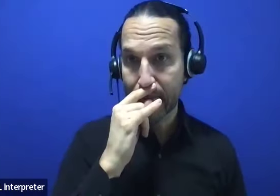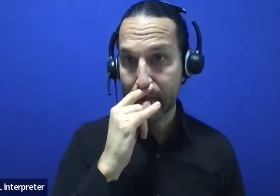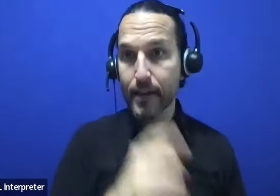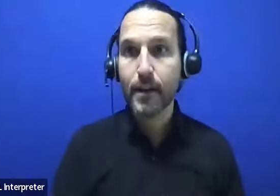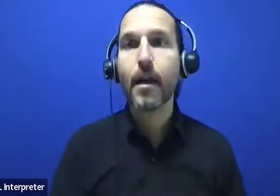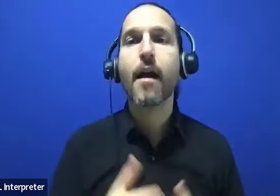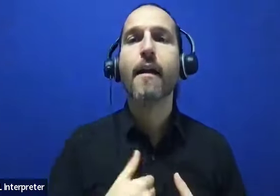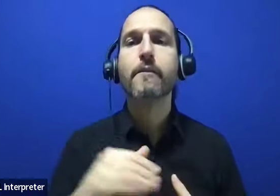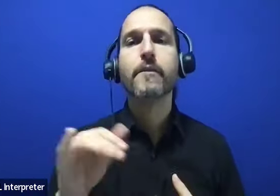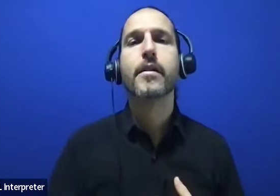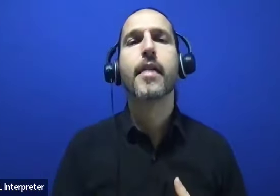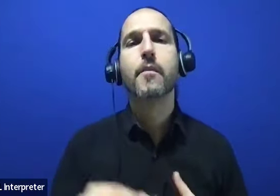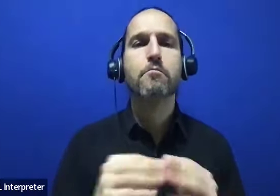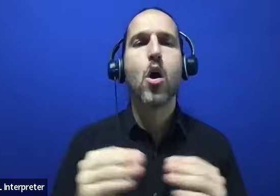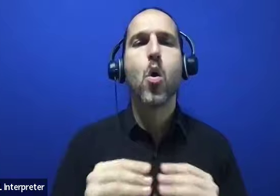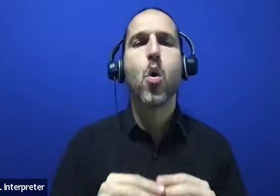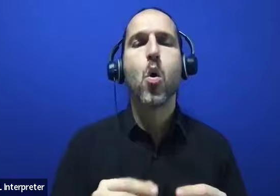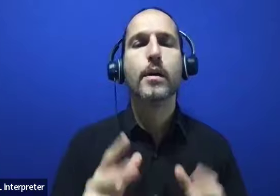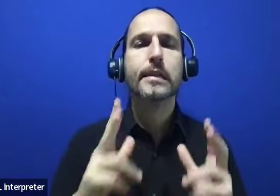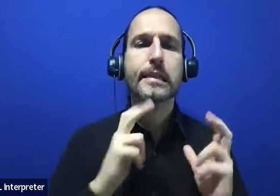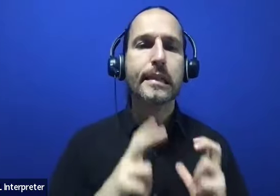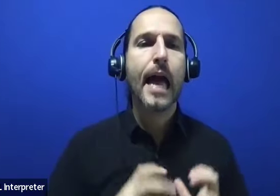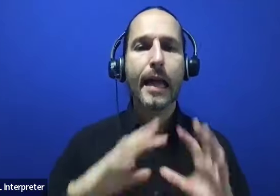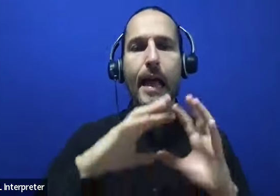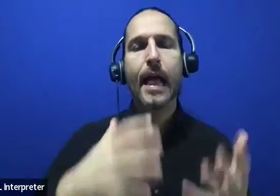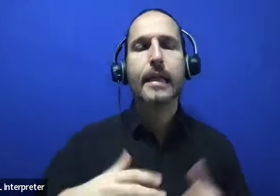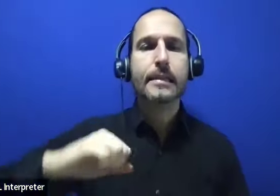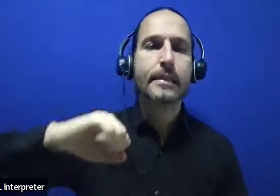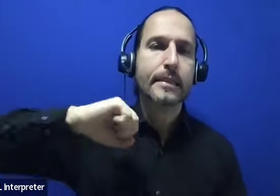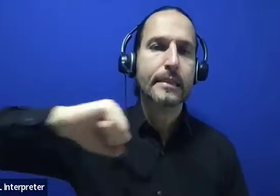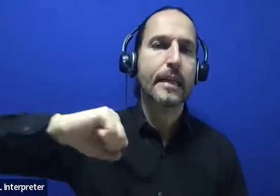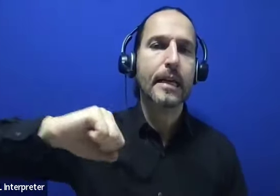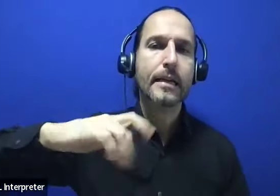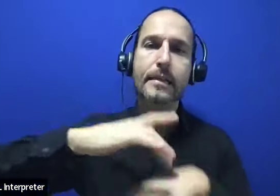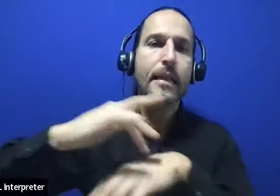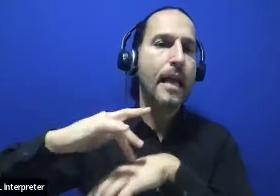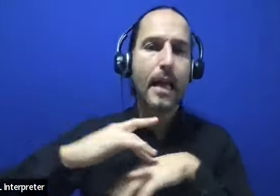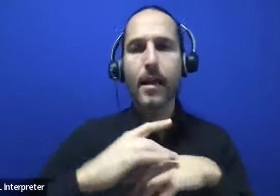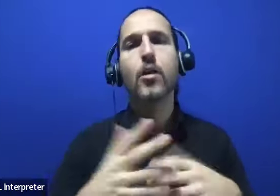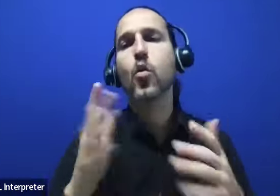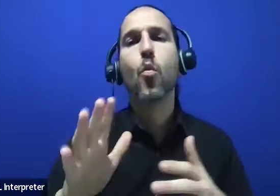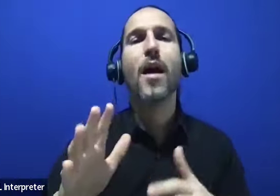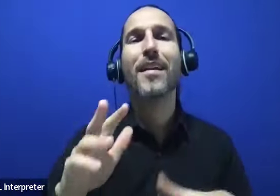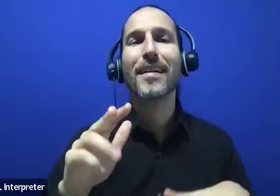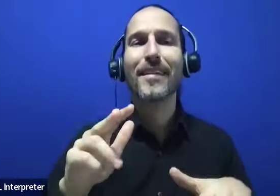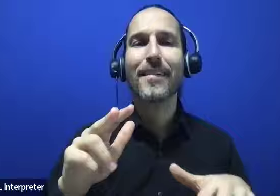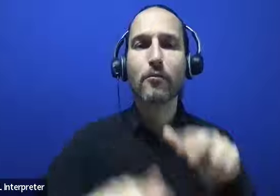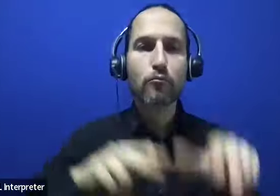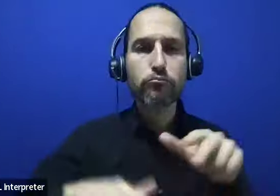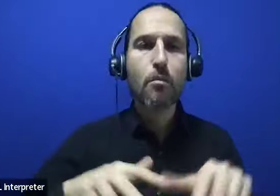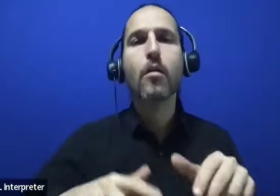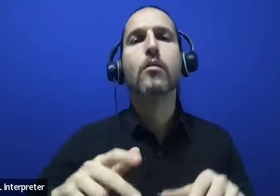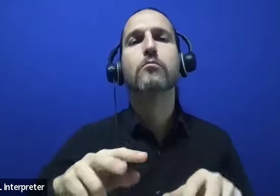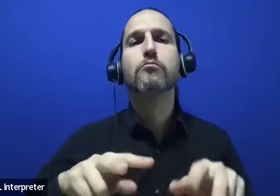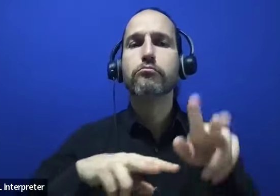has tactile defensiveness where he really doesn't want to put his feet and hands down on the grass because